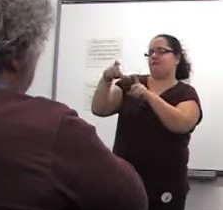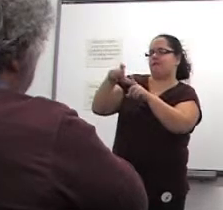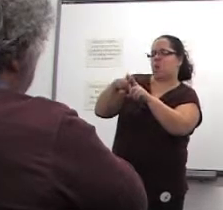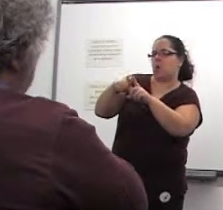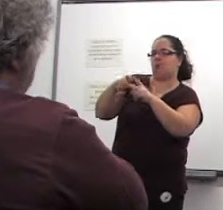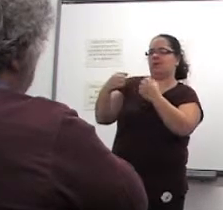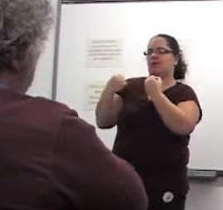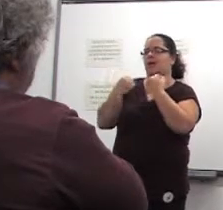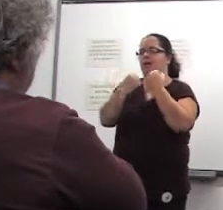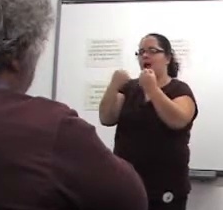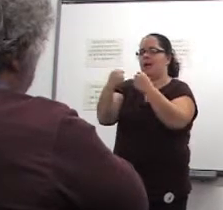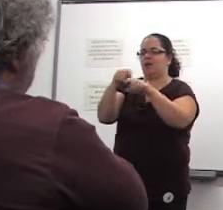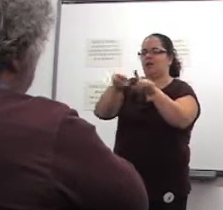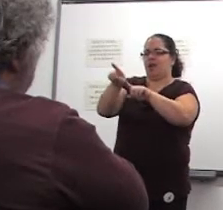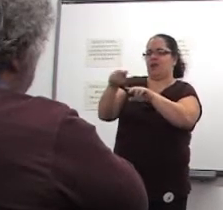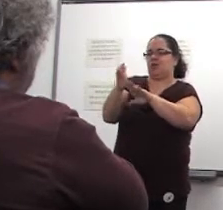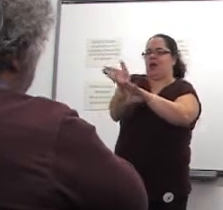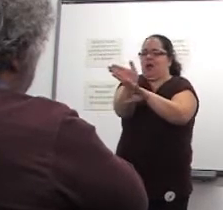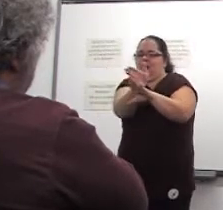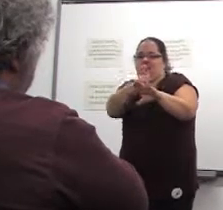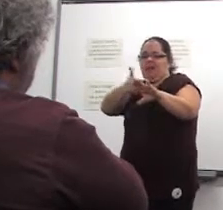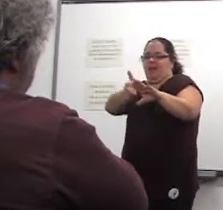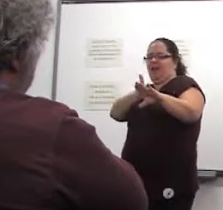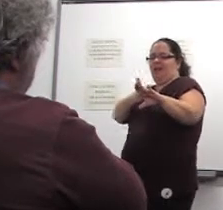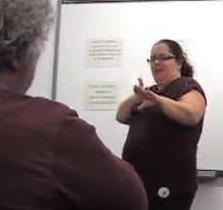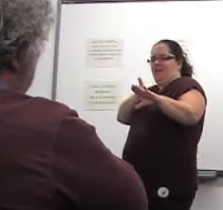it in jerks up the driveway.